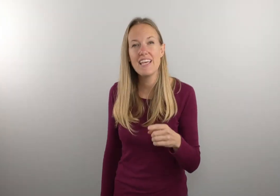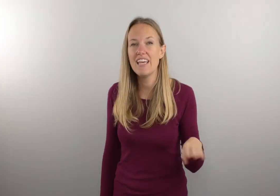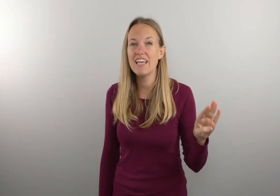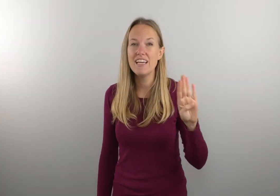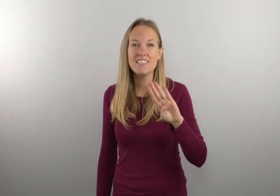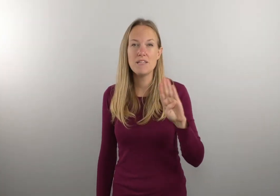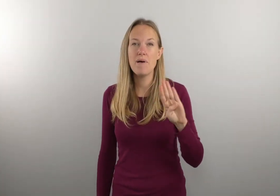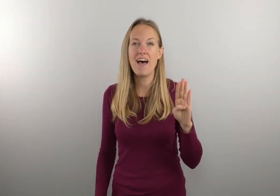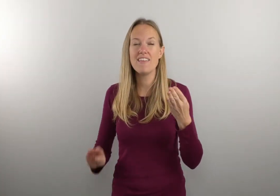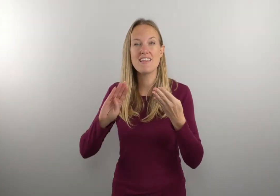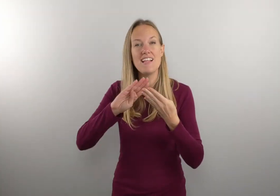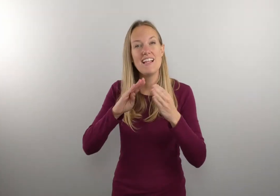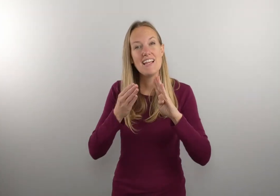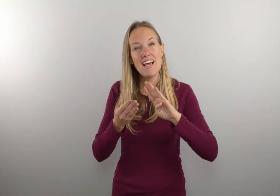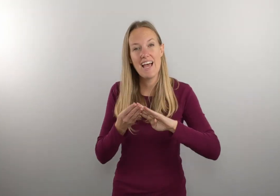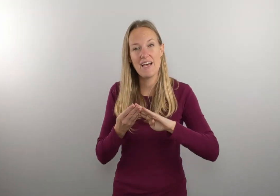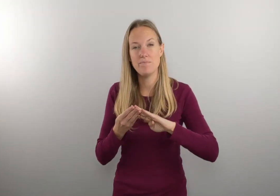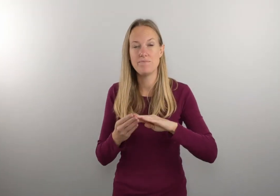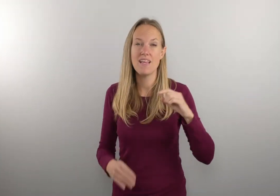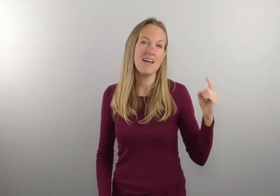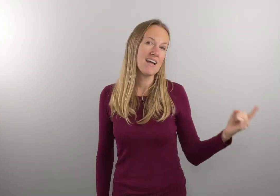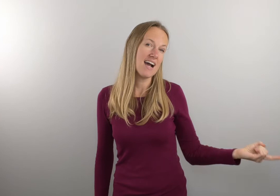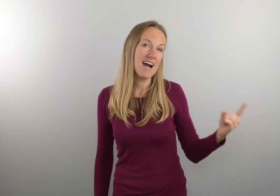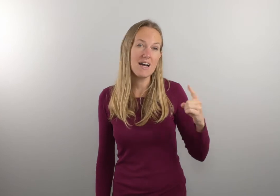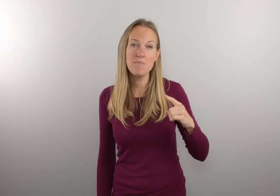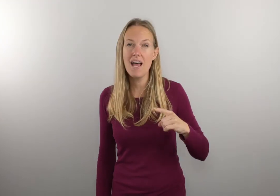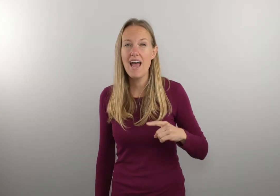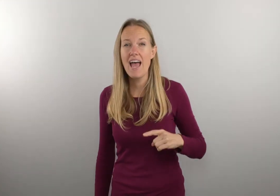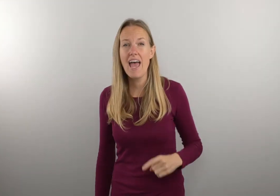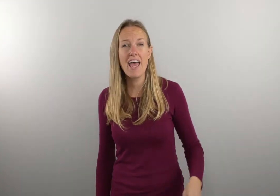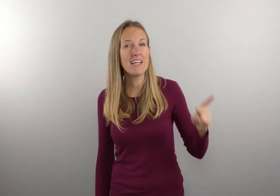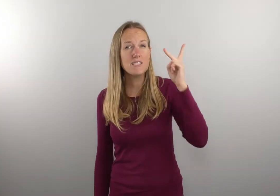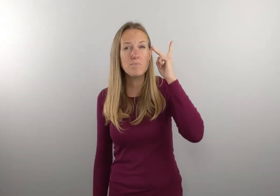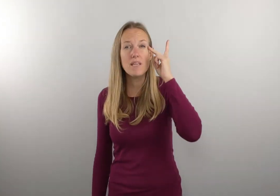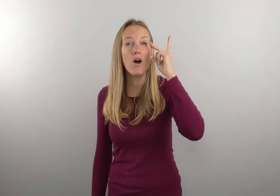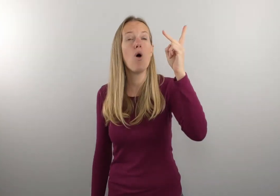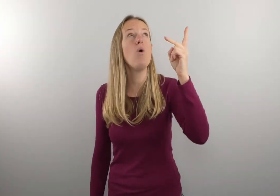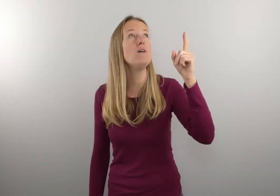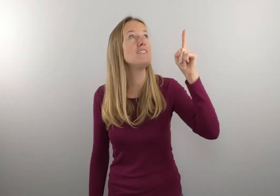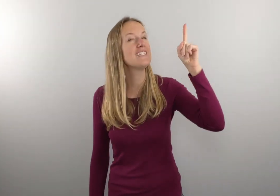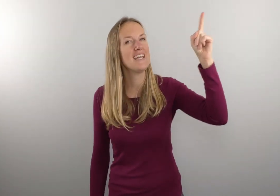ye to Bethlehem. Come and behold